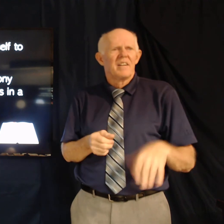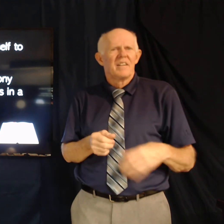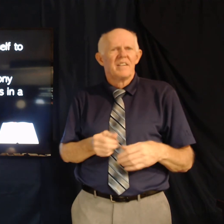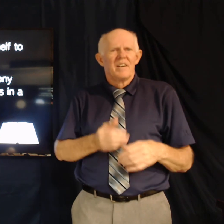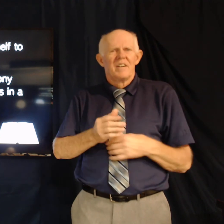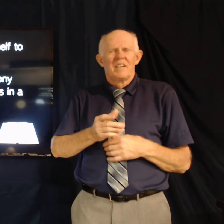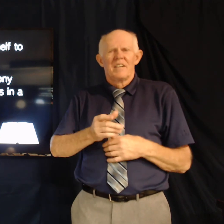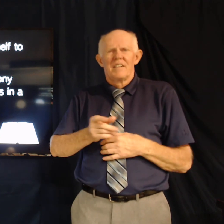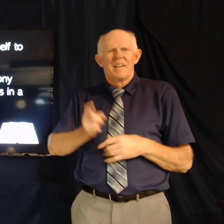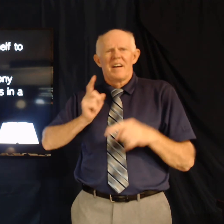lives.